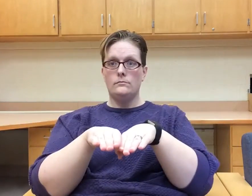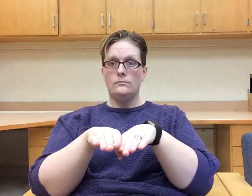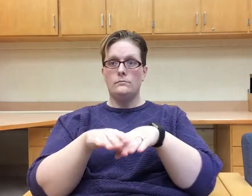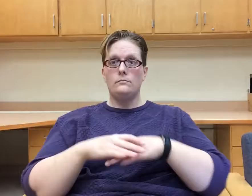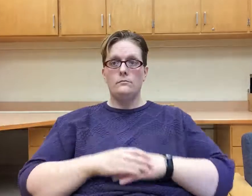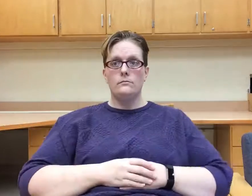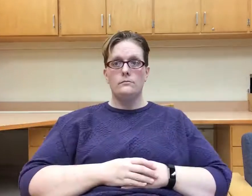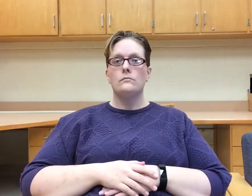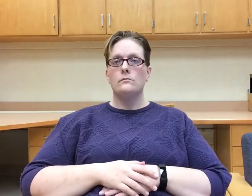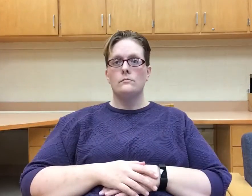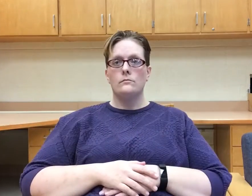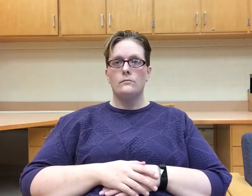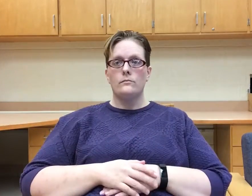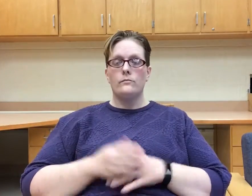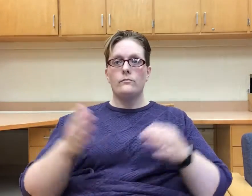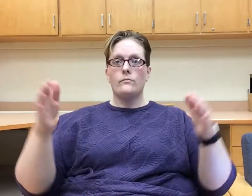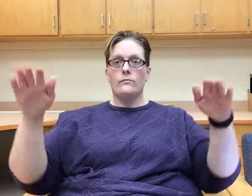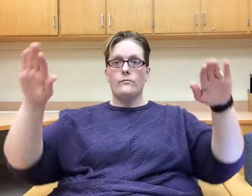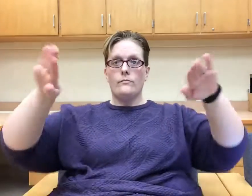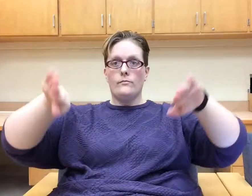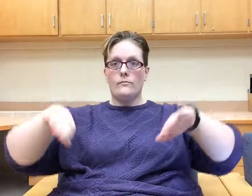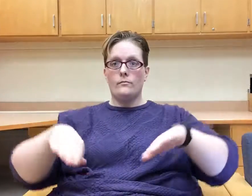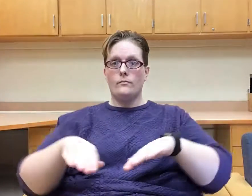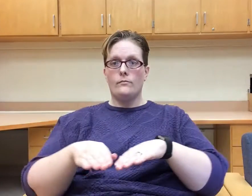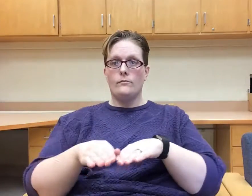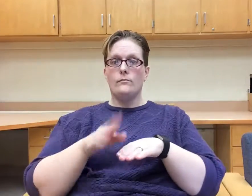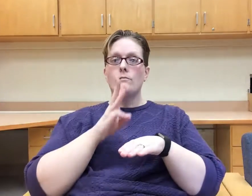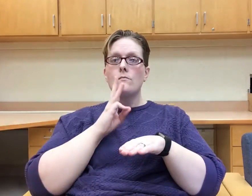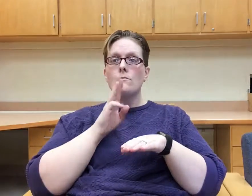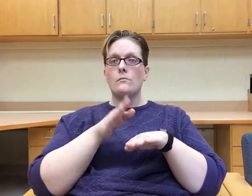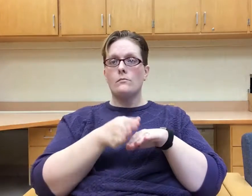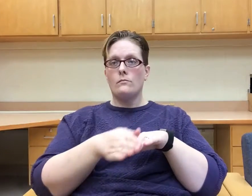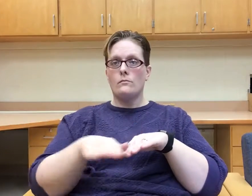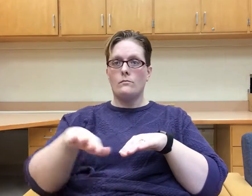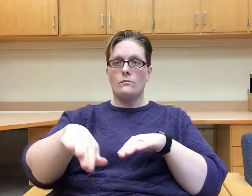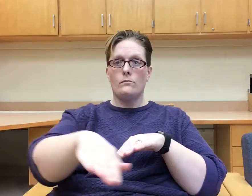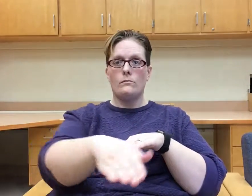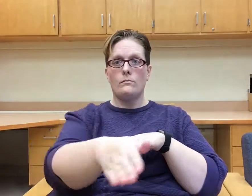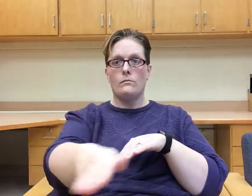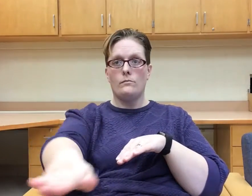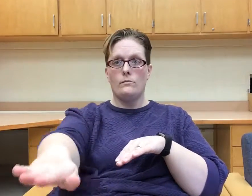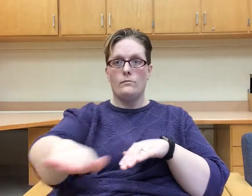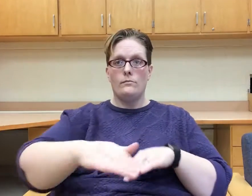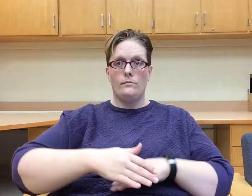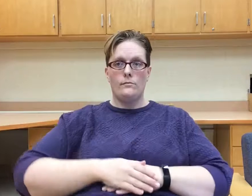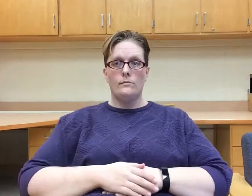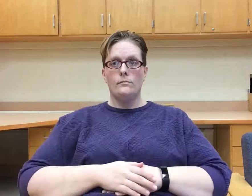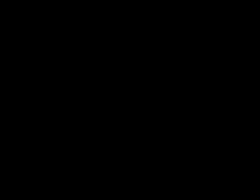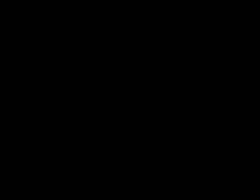And valleys as well. Now a canyon is a valley that has a river running through it.